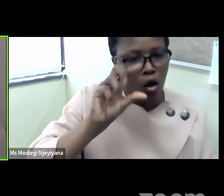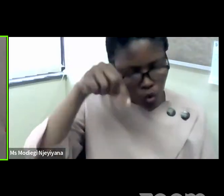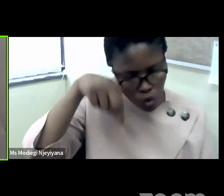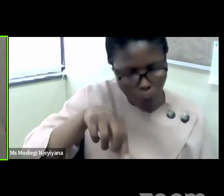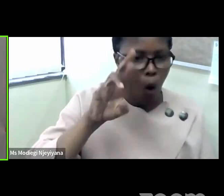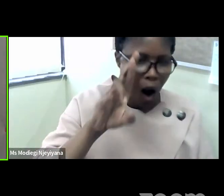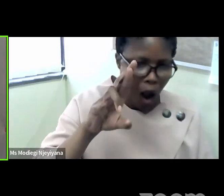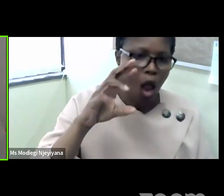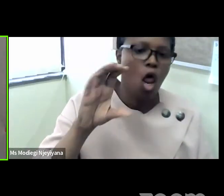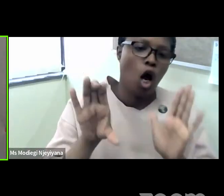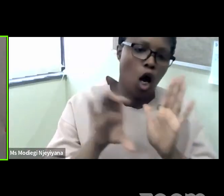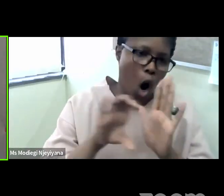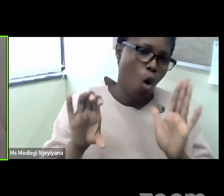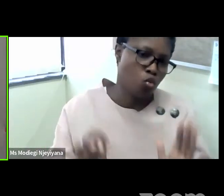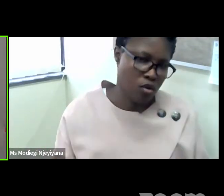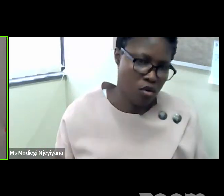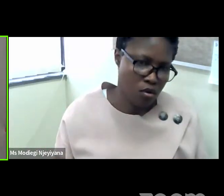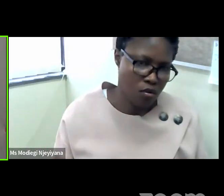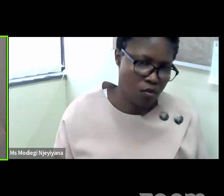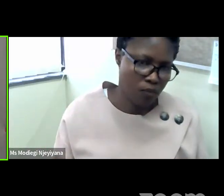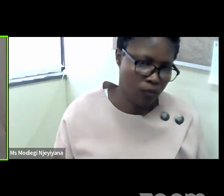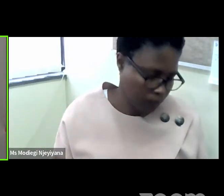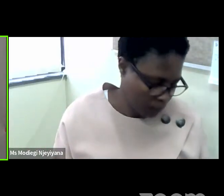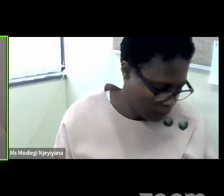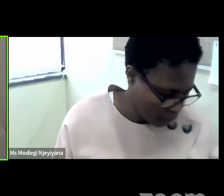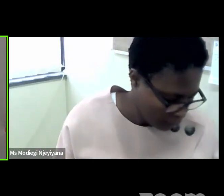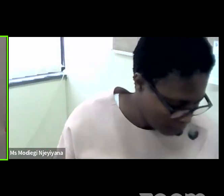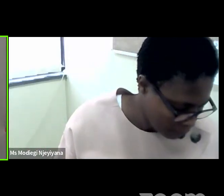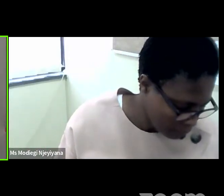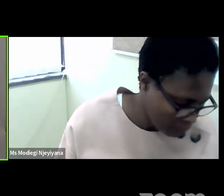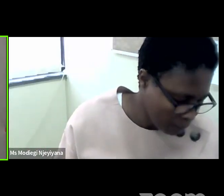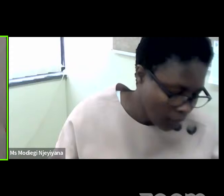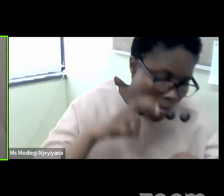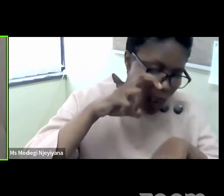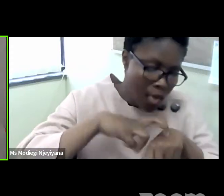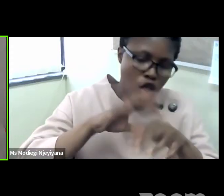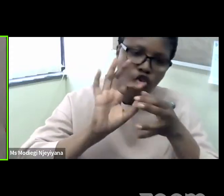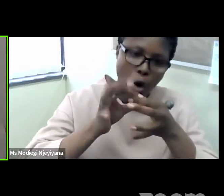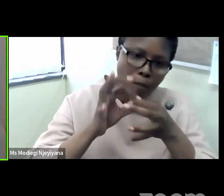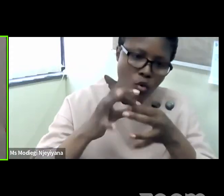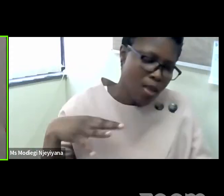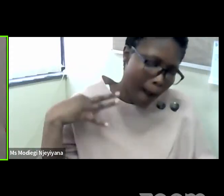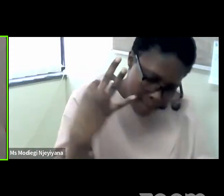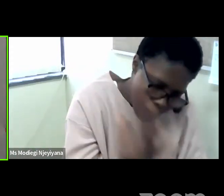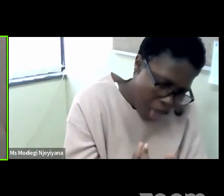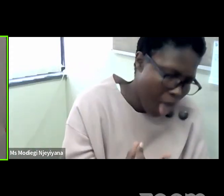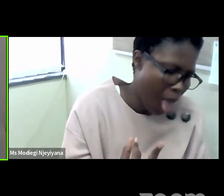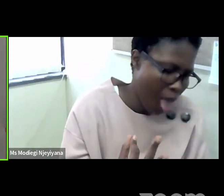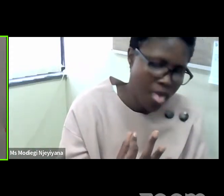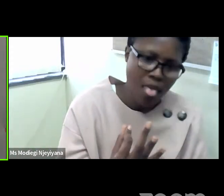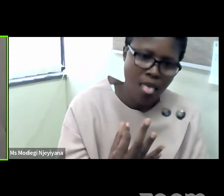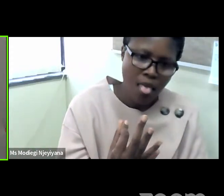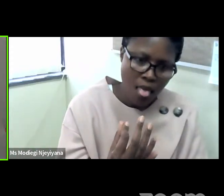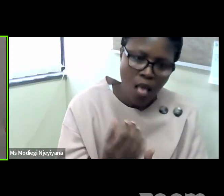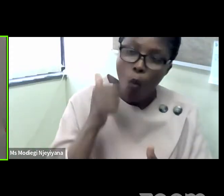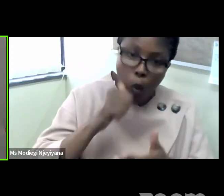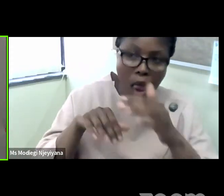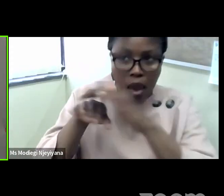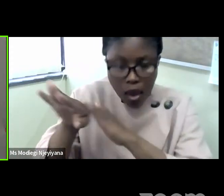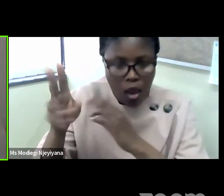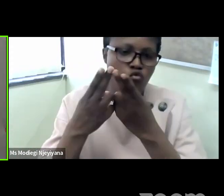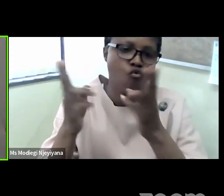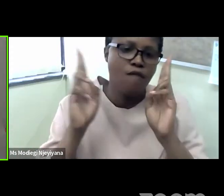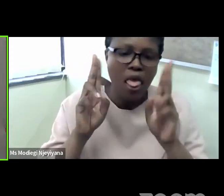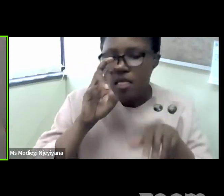Making the website accessible. Use a QR code that takes you immediately to that interpreted version in sign